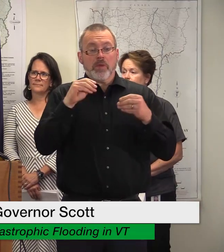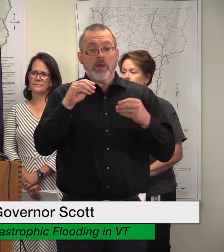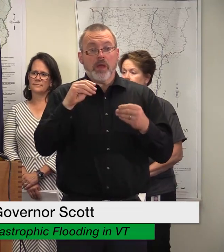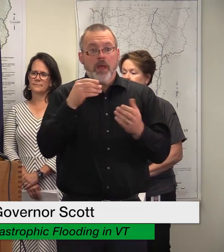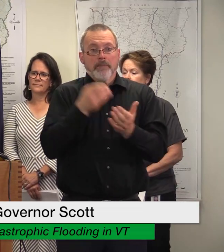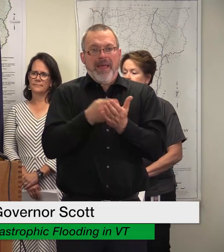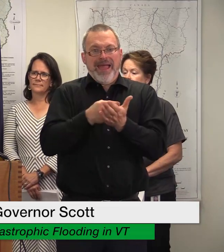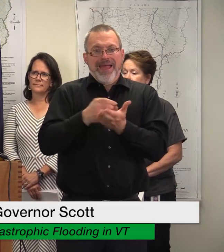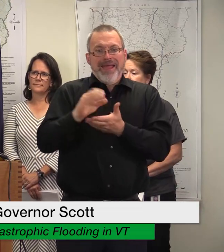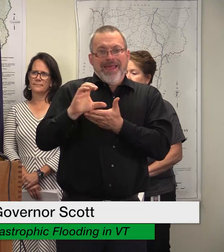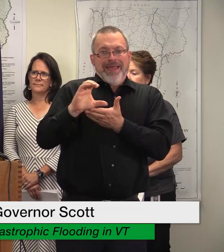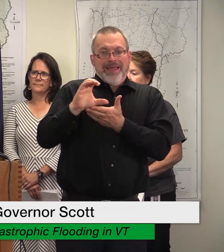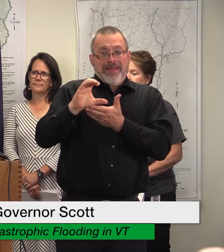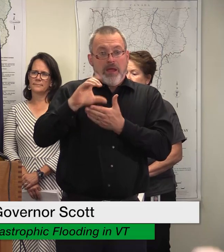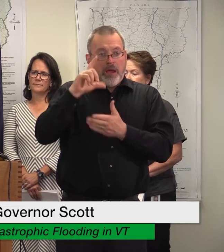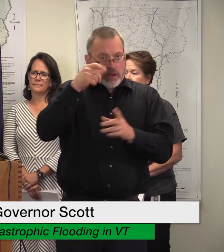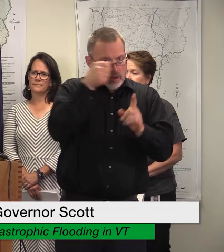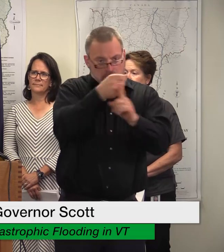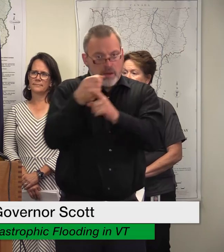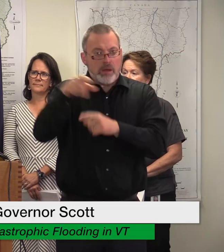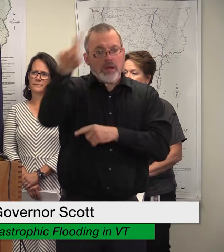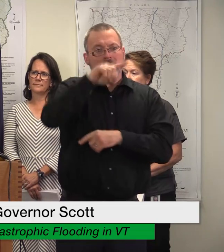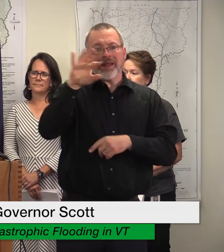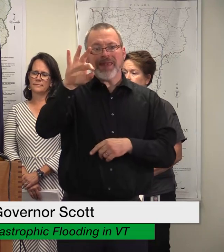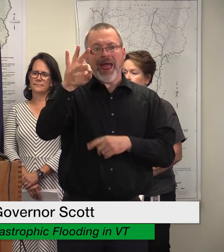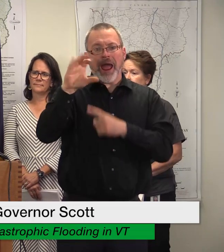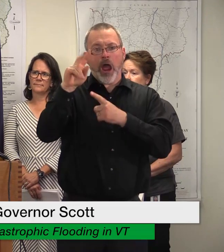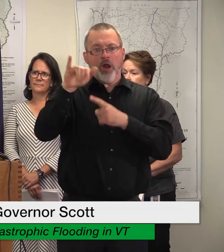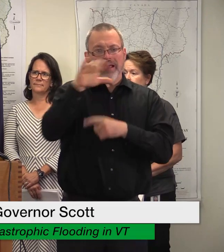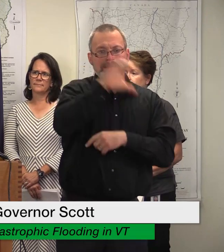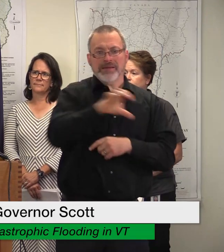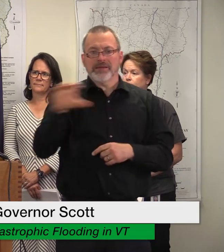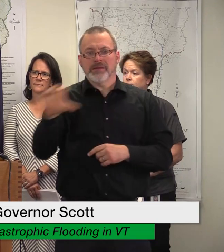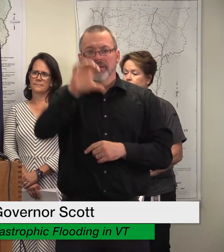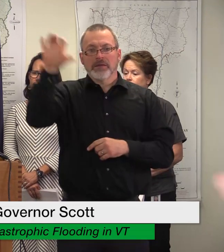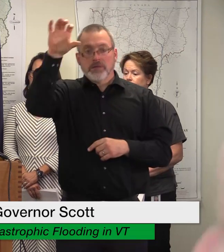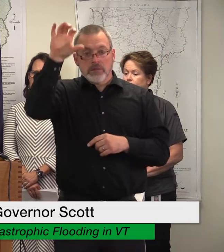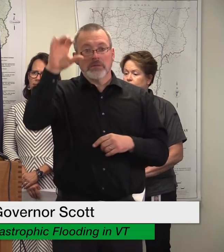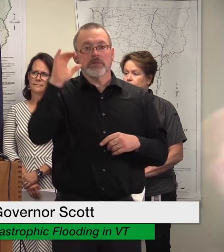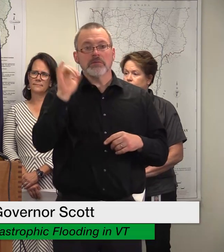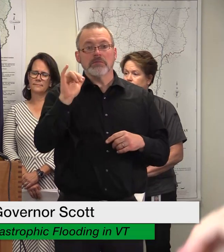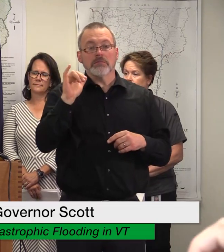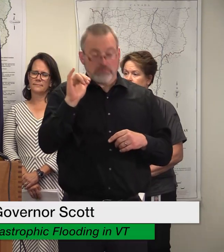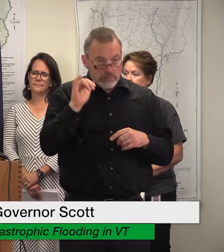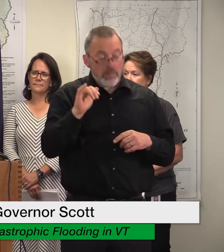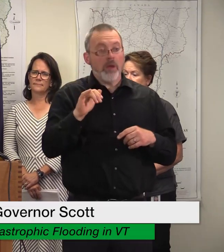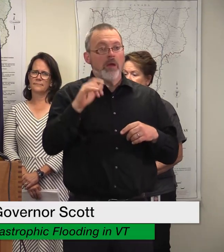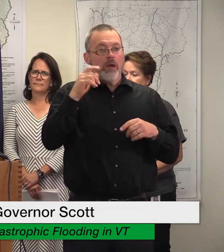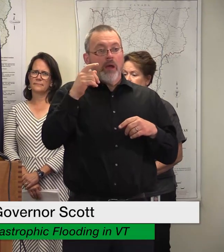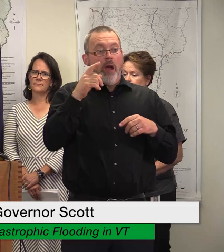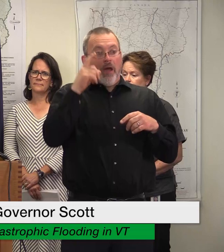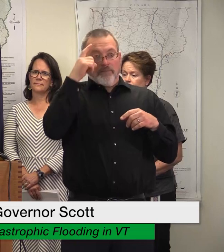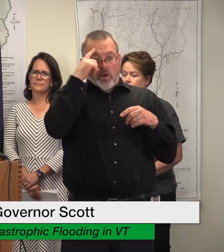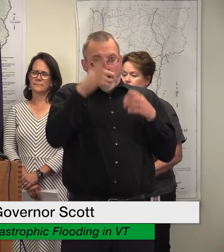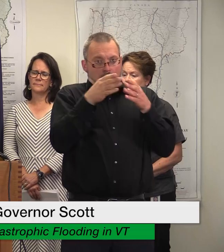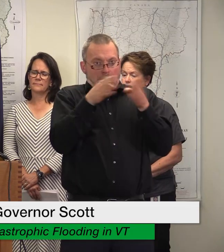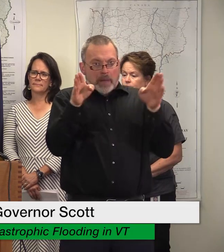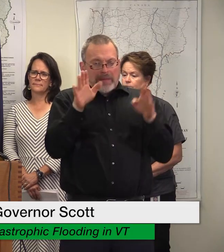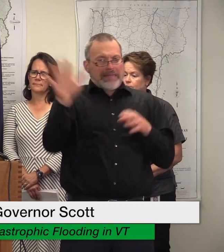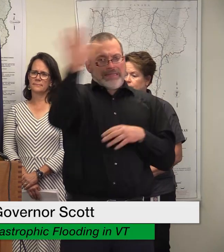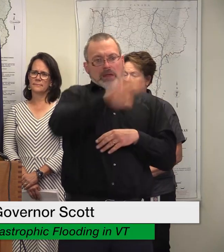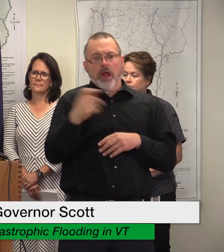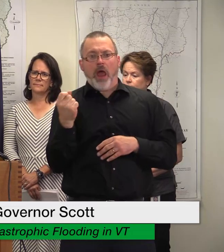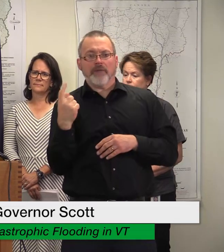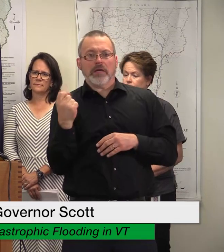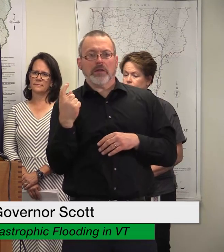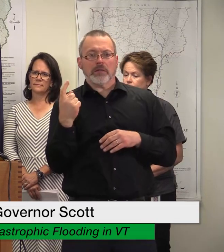for individual assistance and 11 counties for public assistance and hazard mitigation statewide. So what does